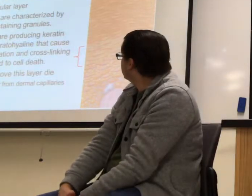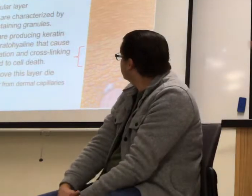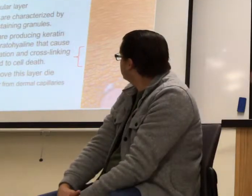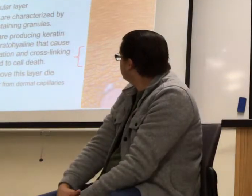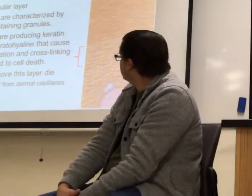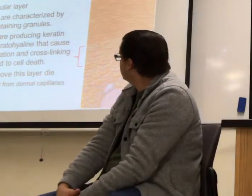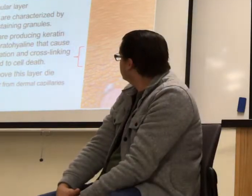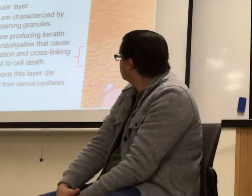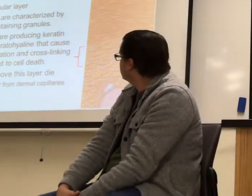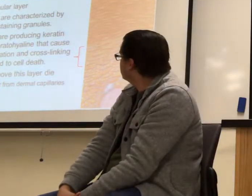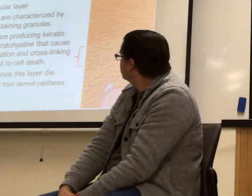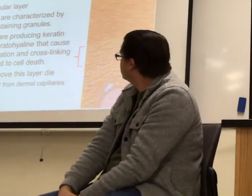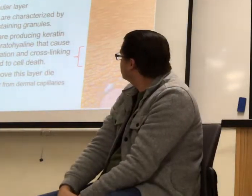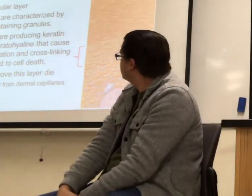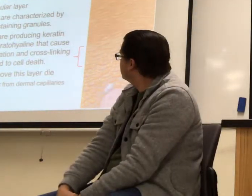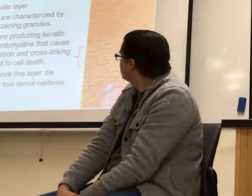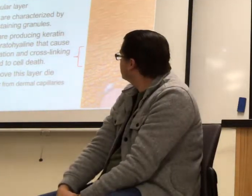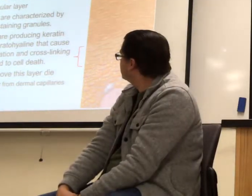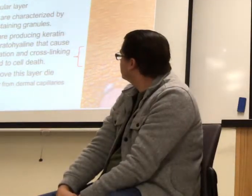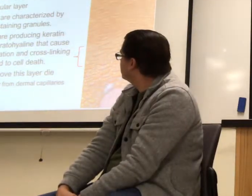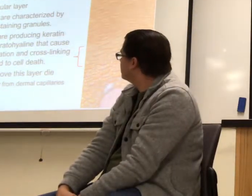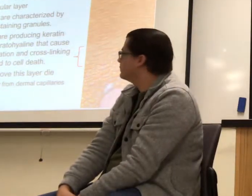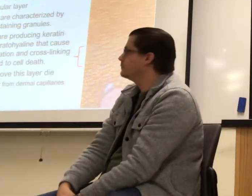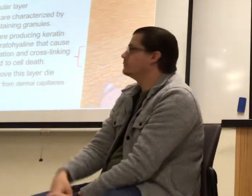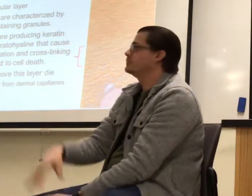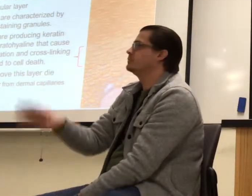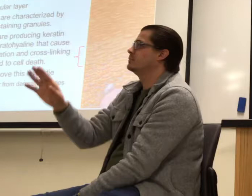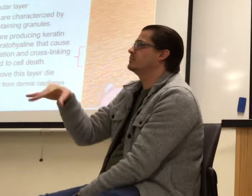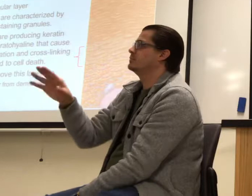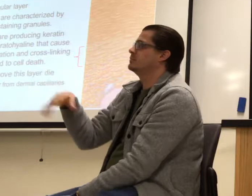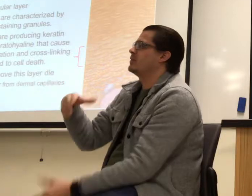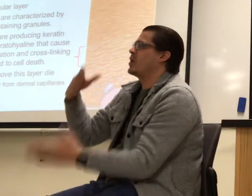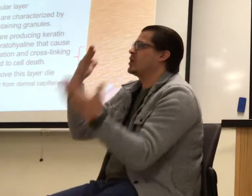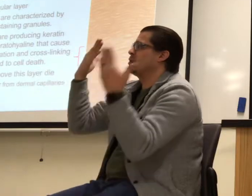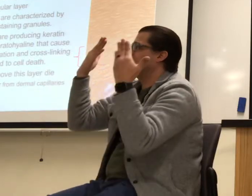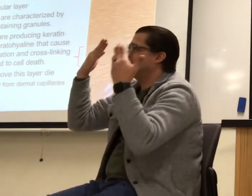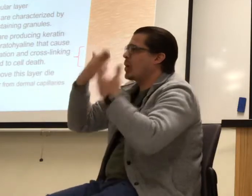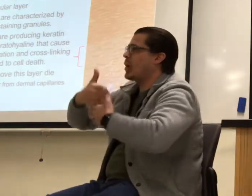The cells are characterized by dark staining granules.